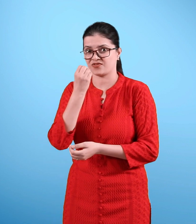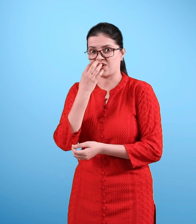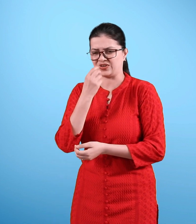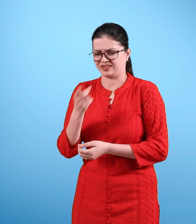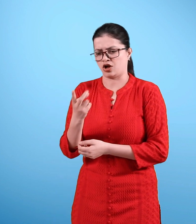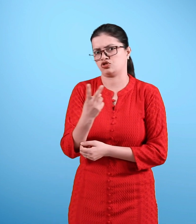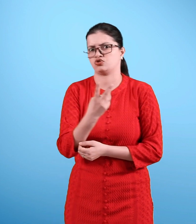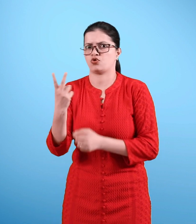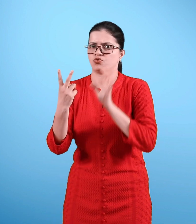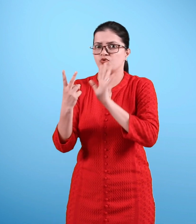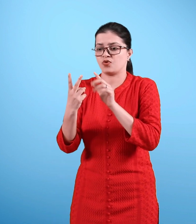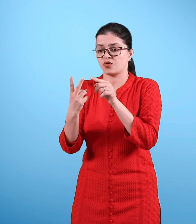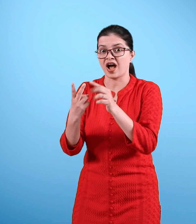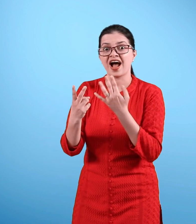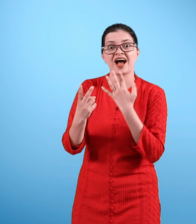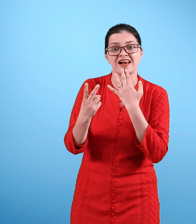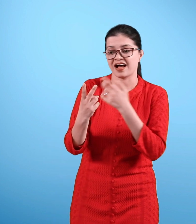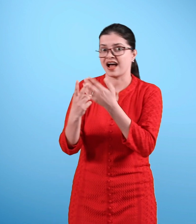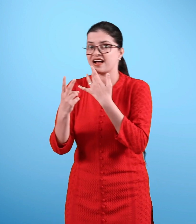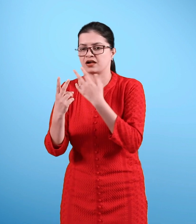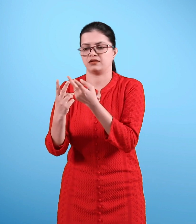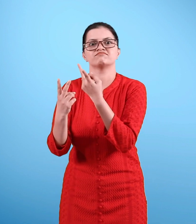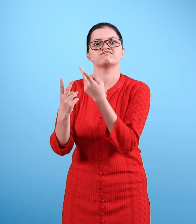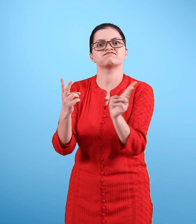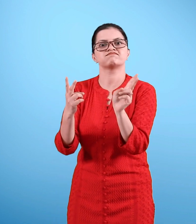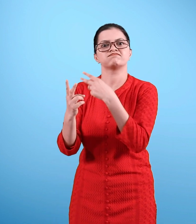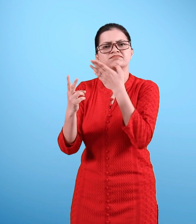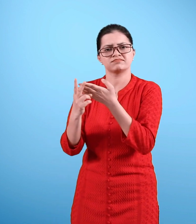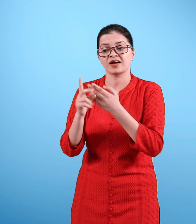Do the two shadows seem to have a similar shape?